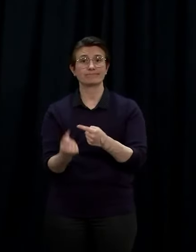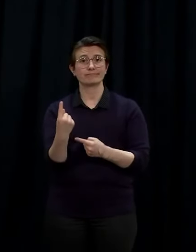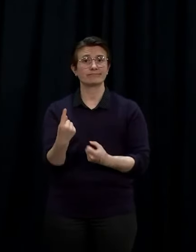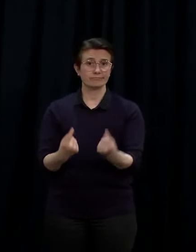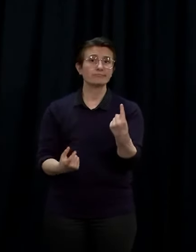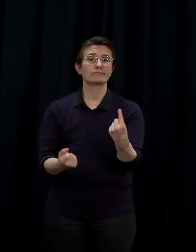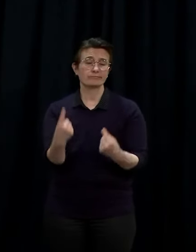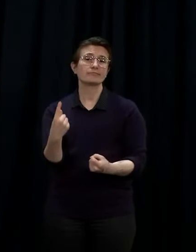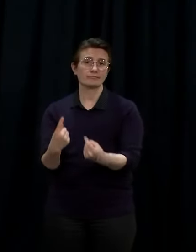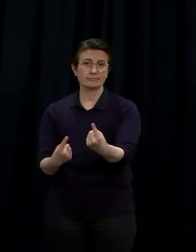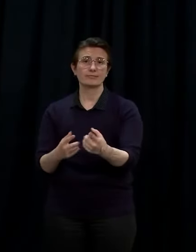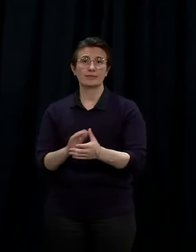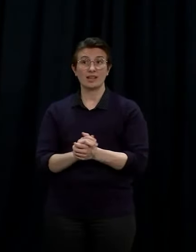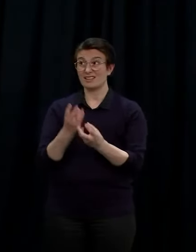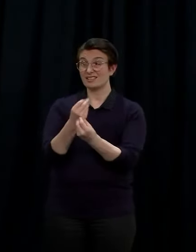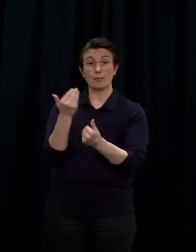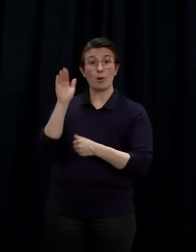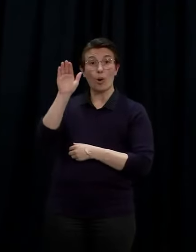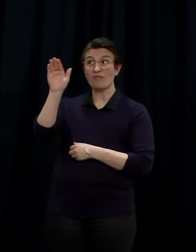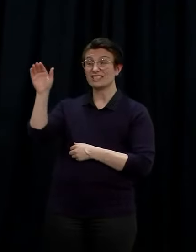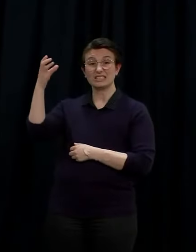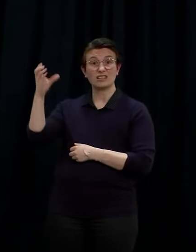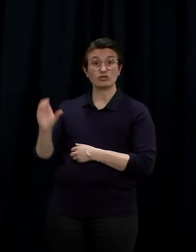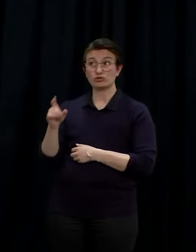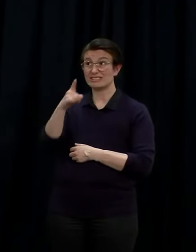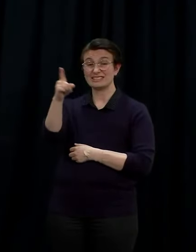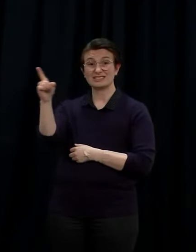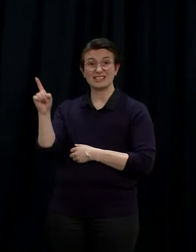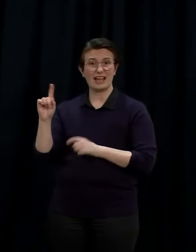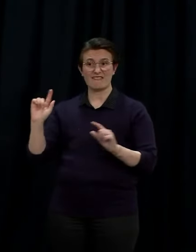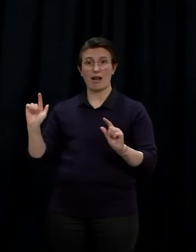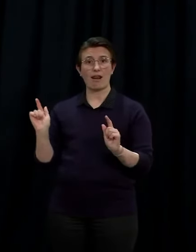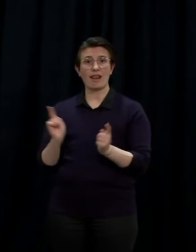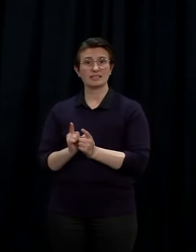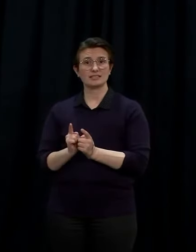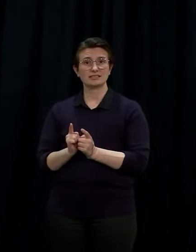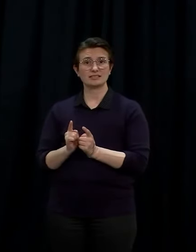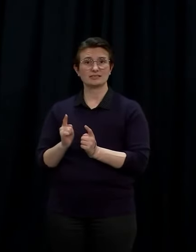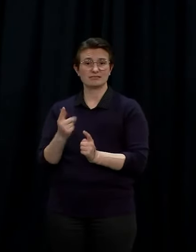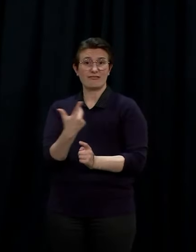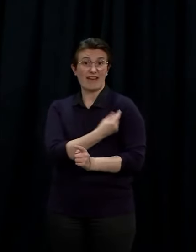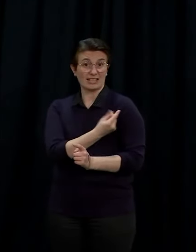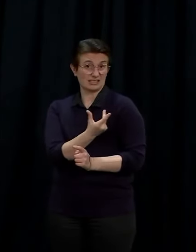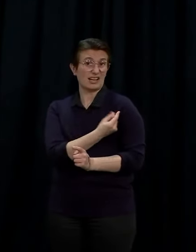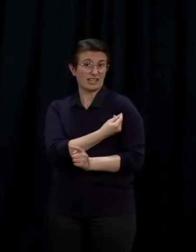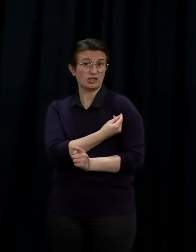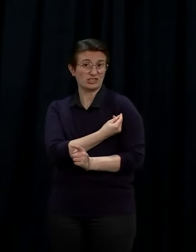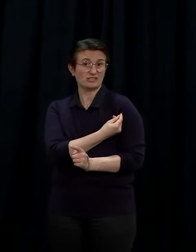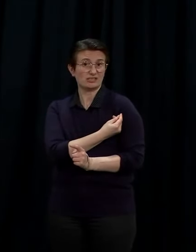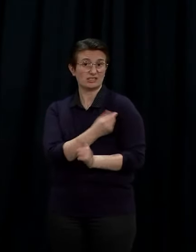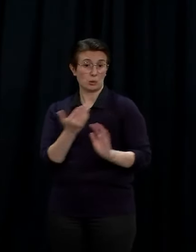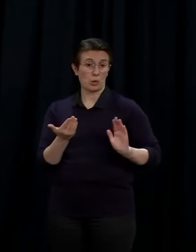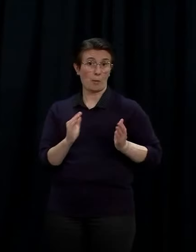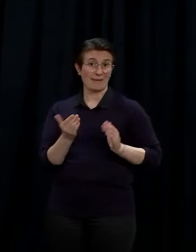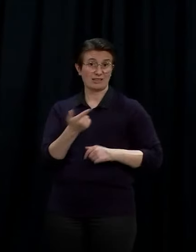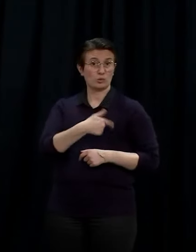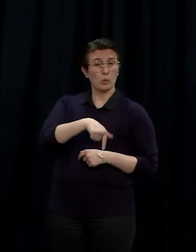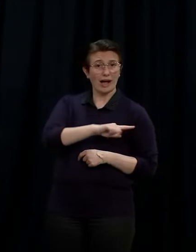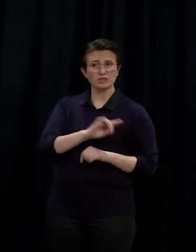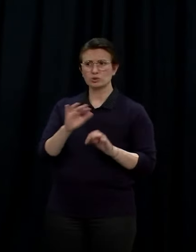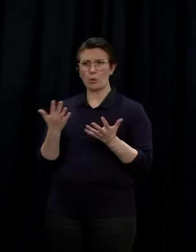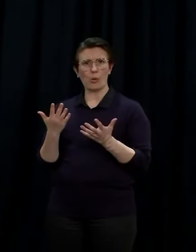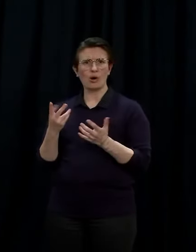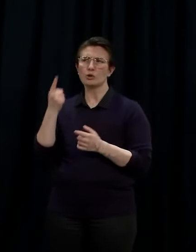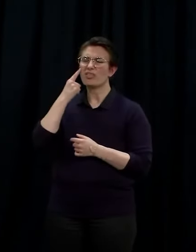seeing outbreaks, they actually don't have quite as high vaccination rate as it may appear. And so it can make a difference if you have